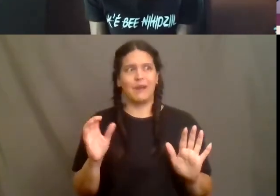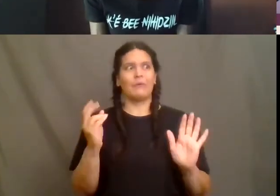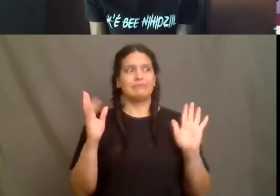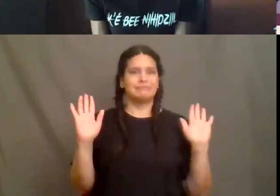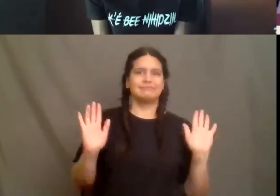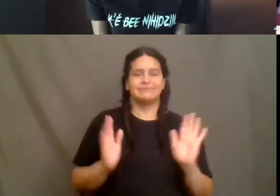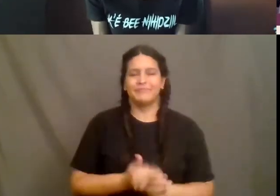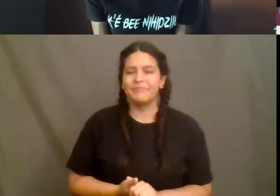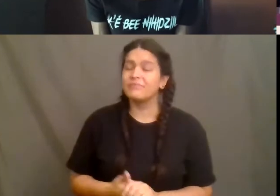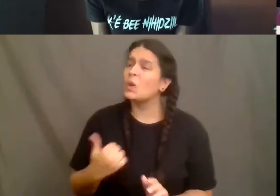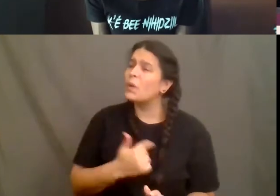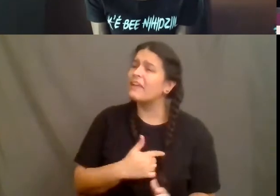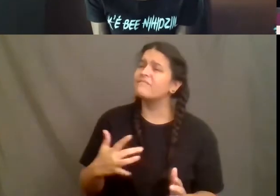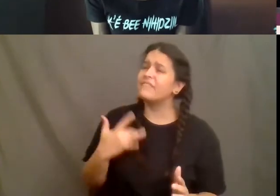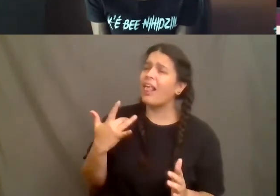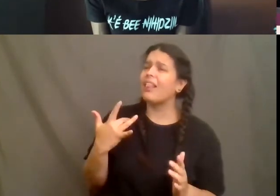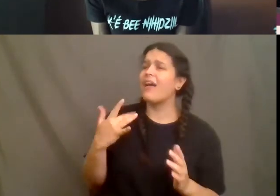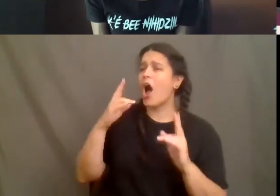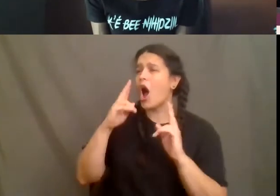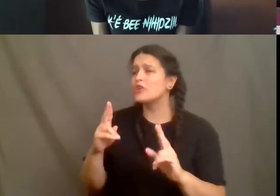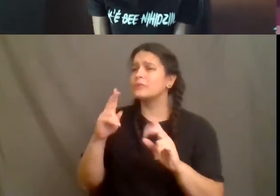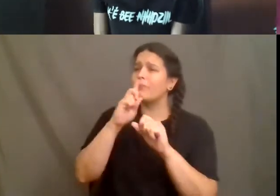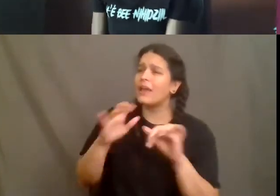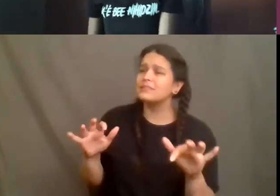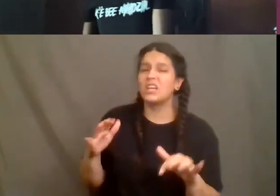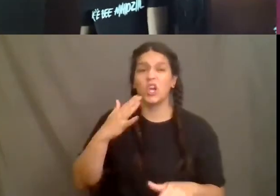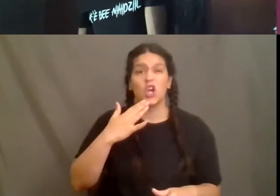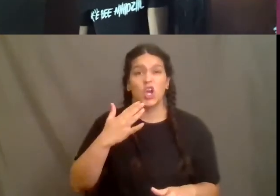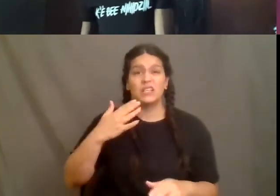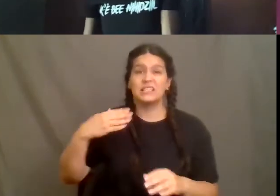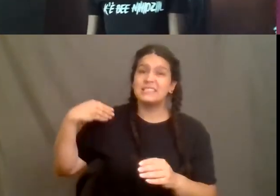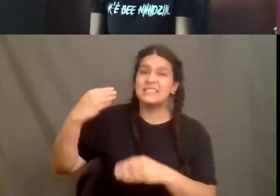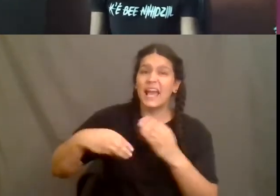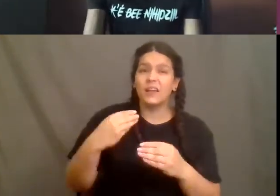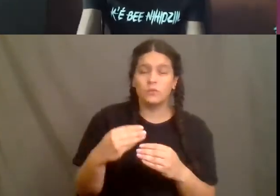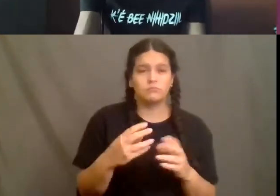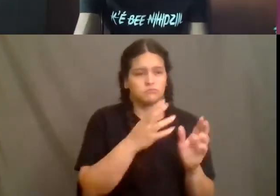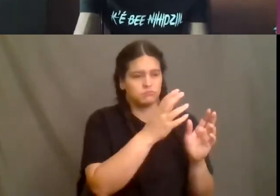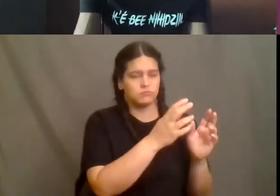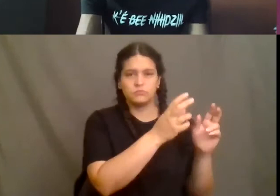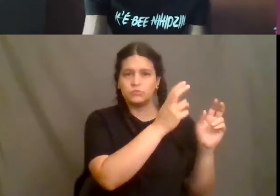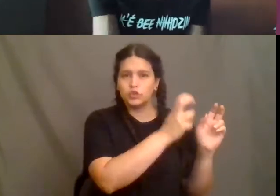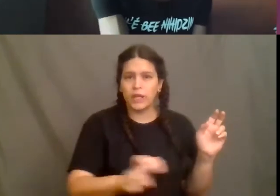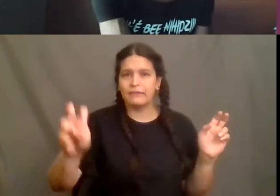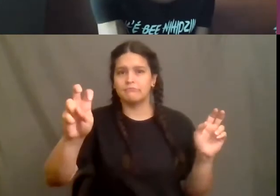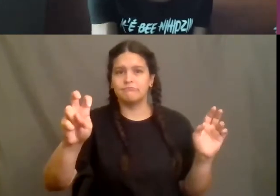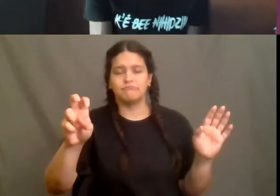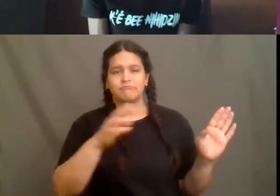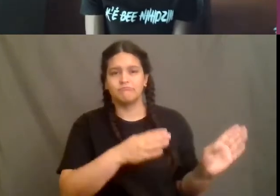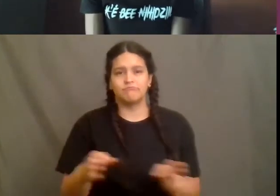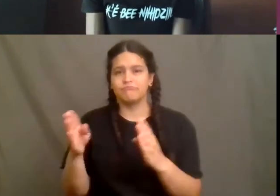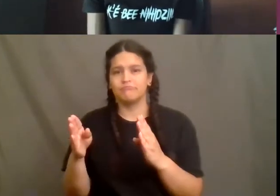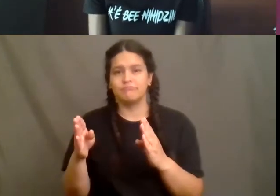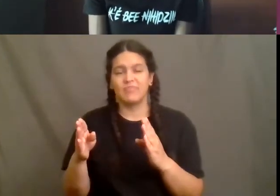very blessed. And it's a good segue to go into what is happening with Indigenous Ways virtual